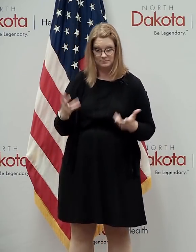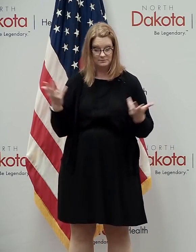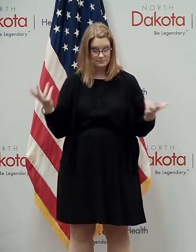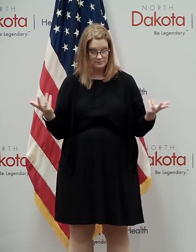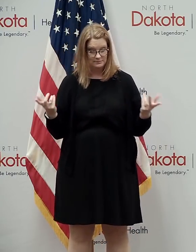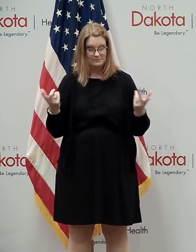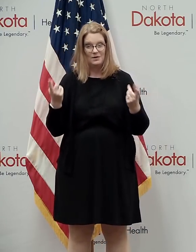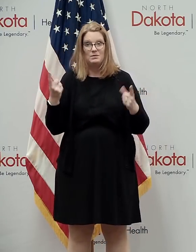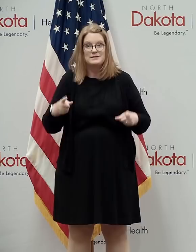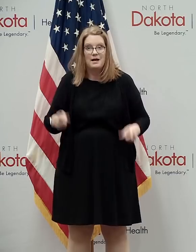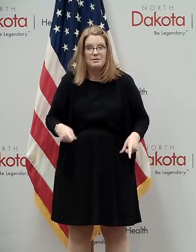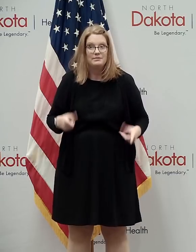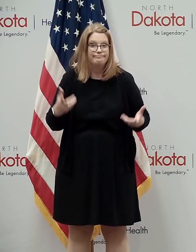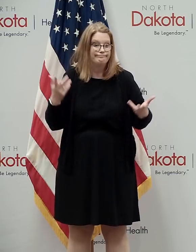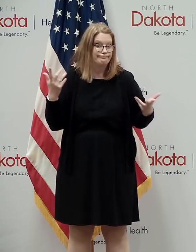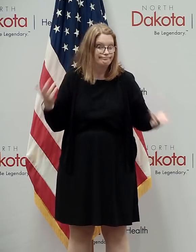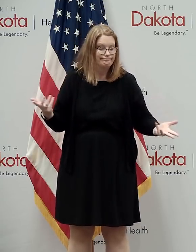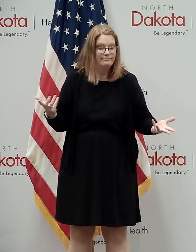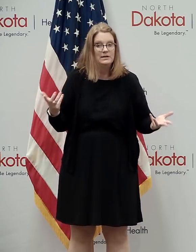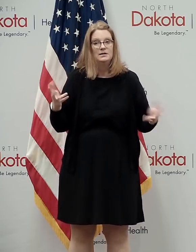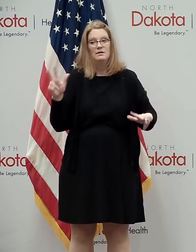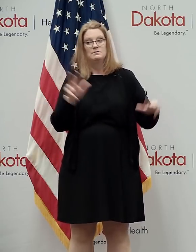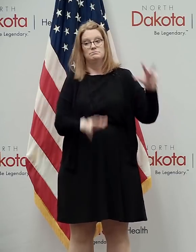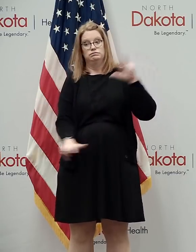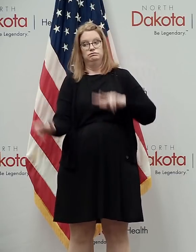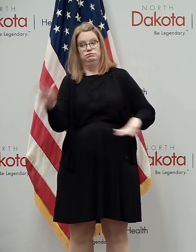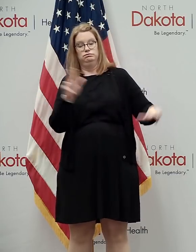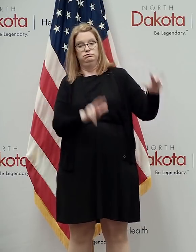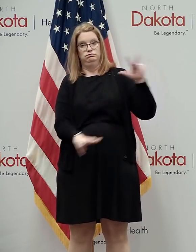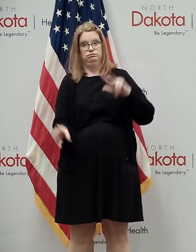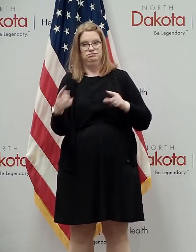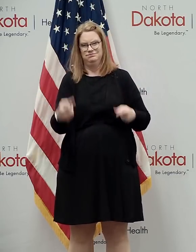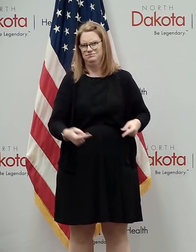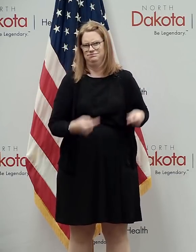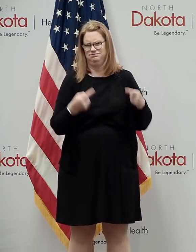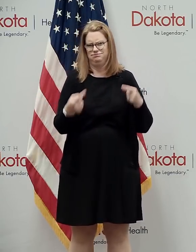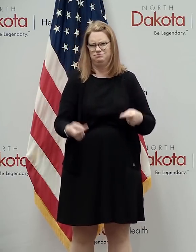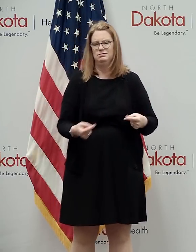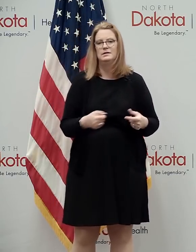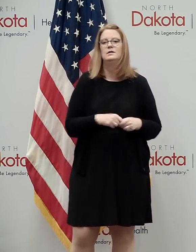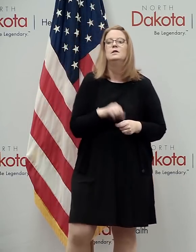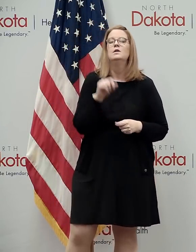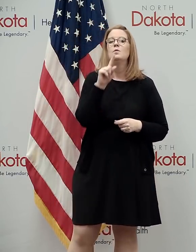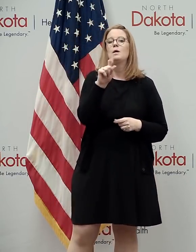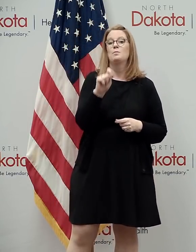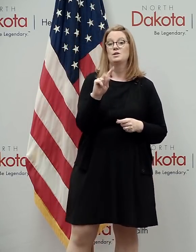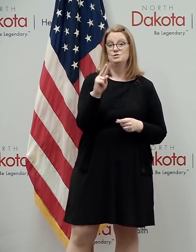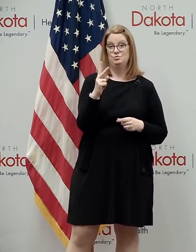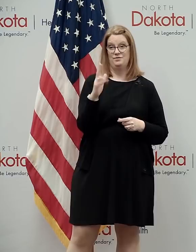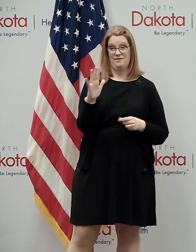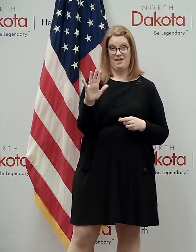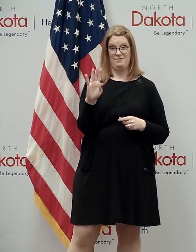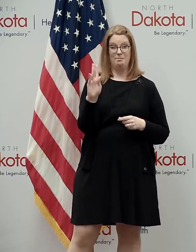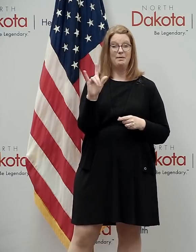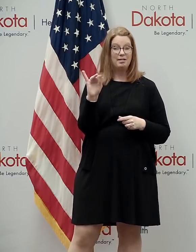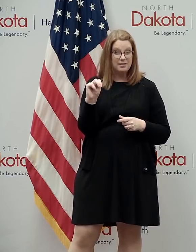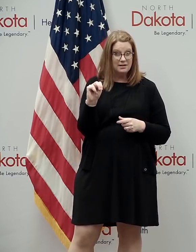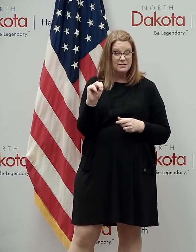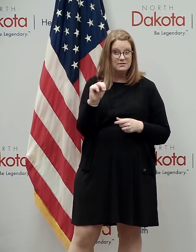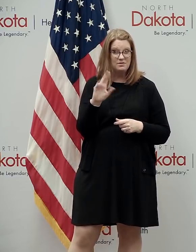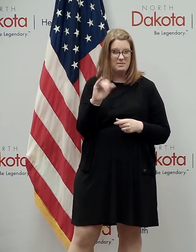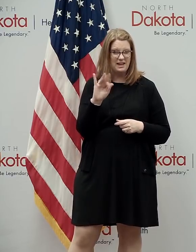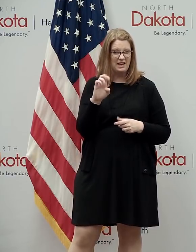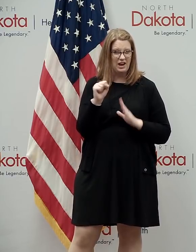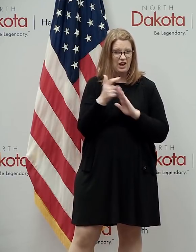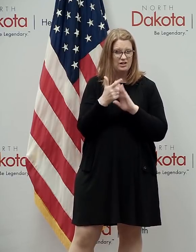those are things which, again, make this a very challenging time. Of the $1.25 billion from the Coronavirus